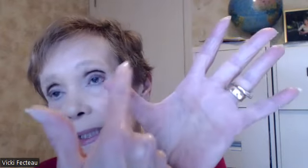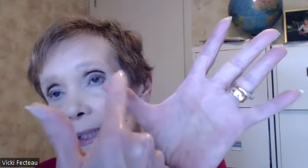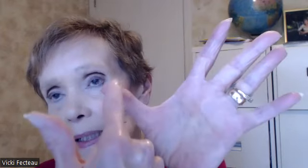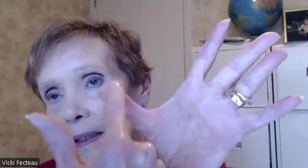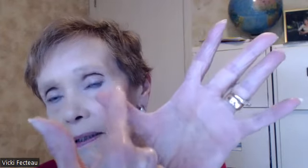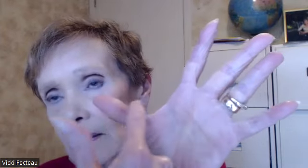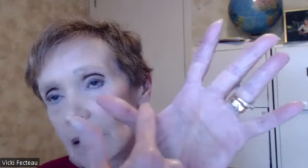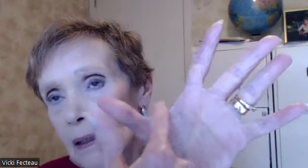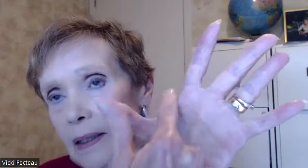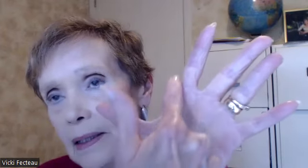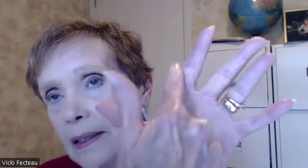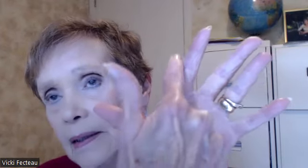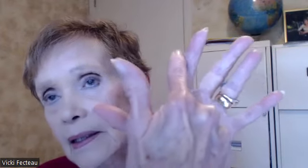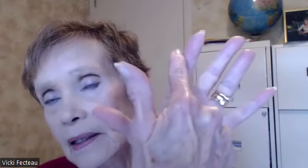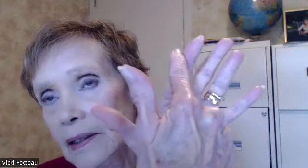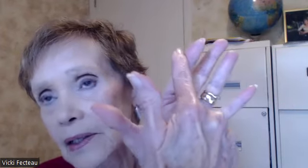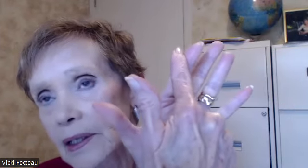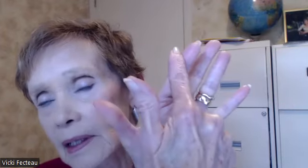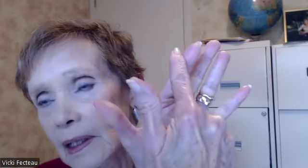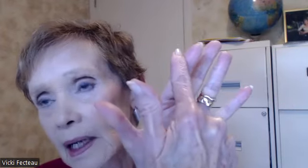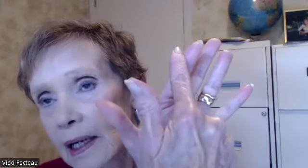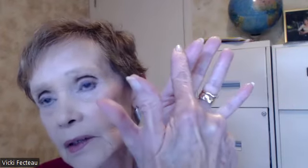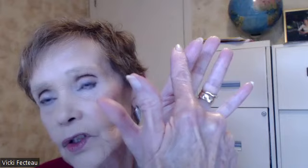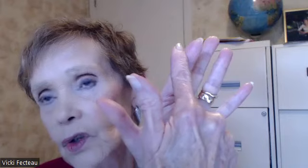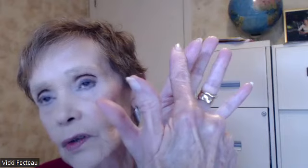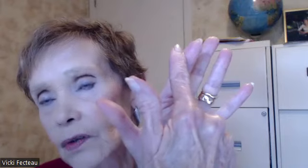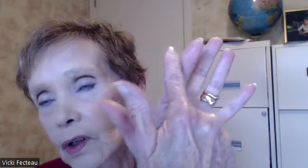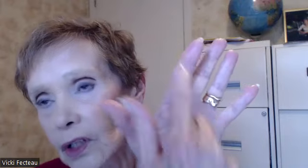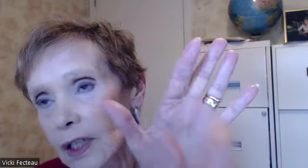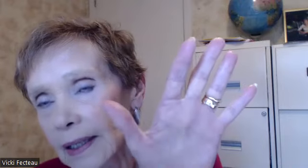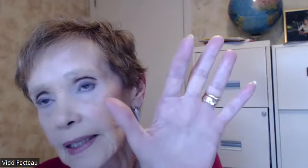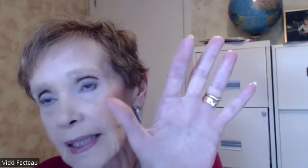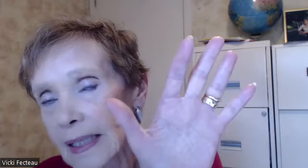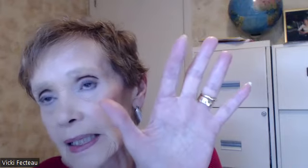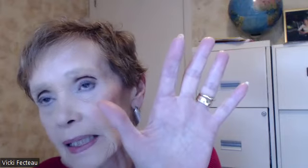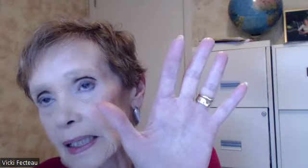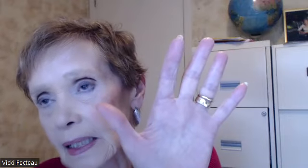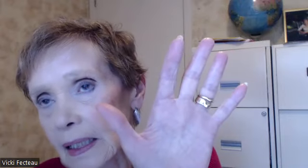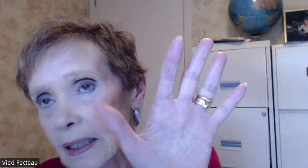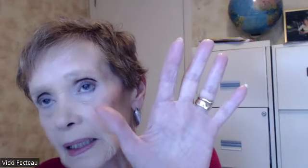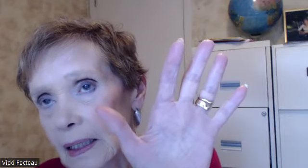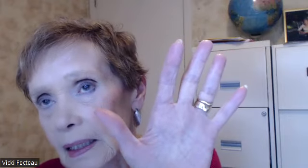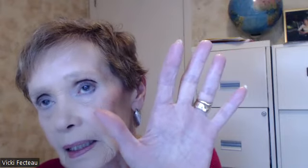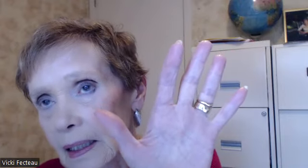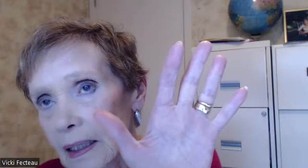C is like this. It sort of looks like a C.